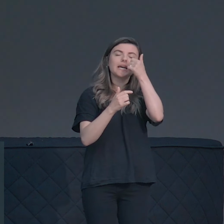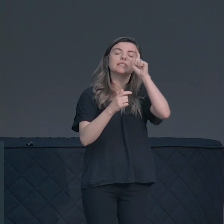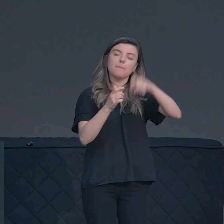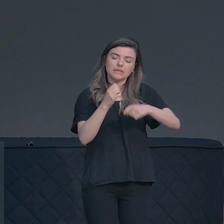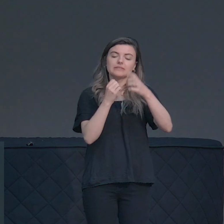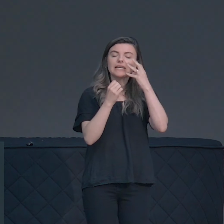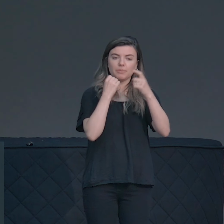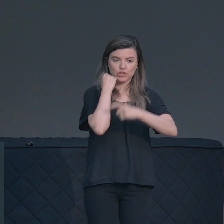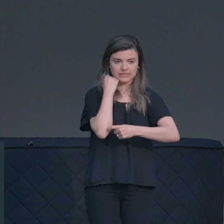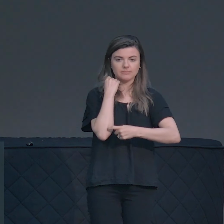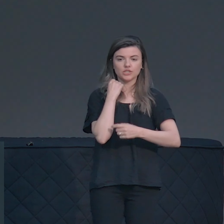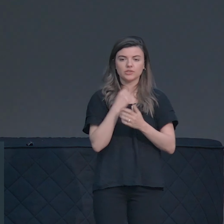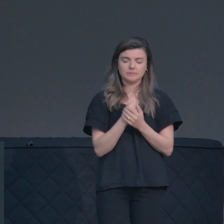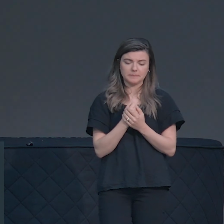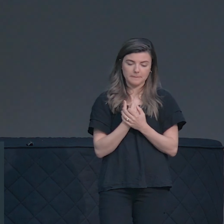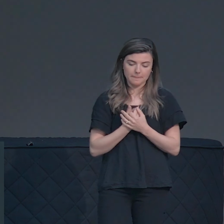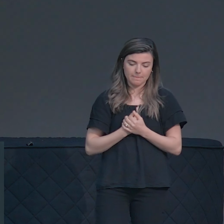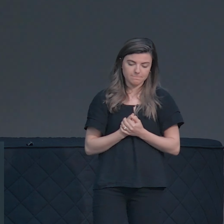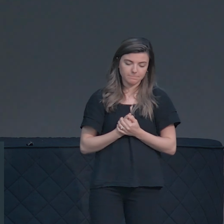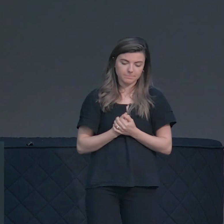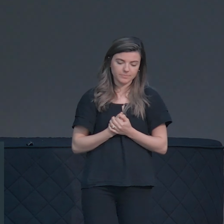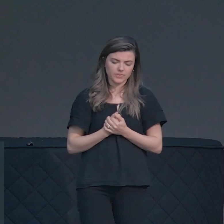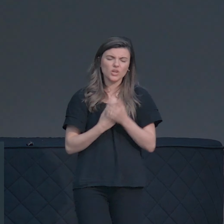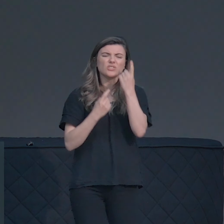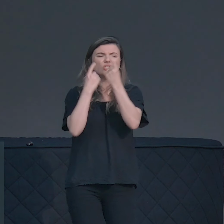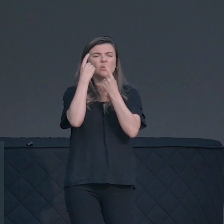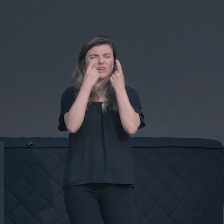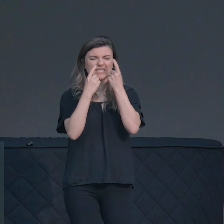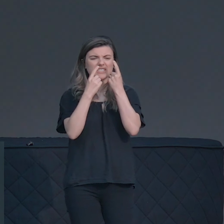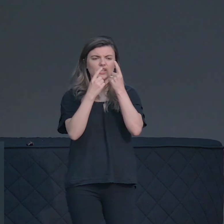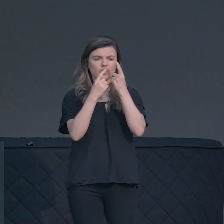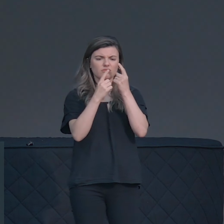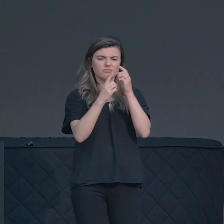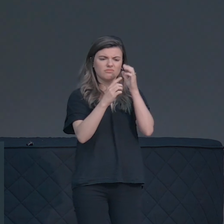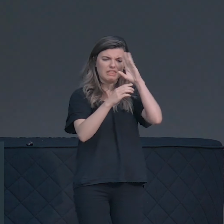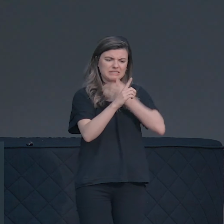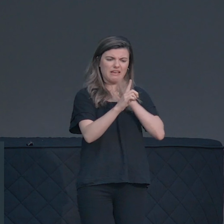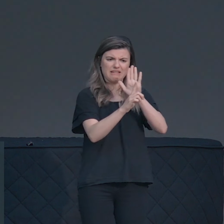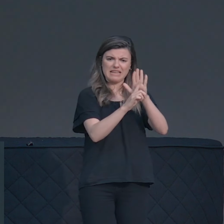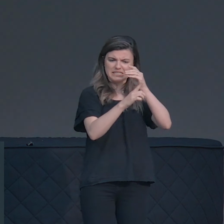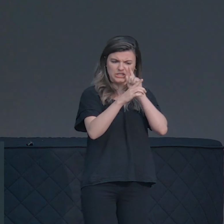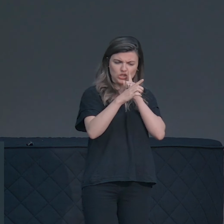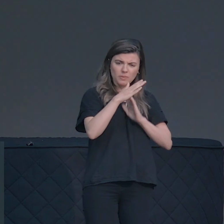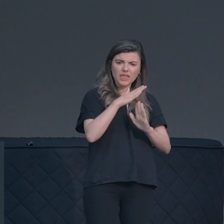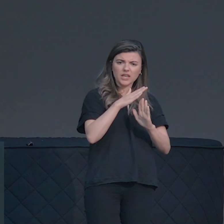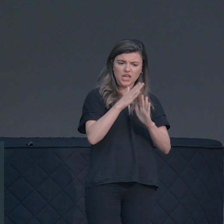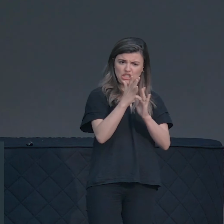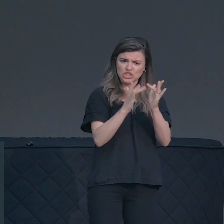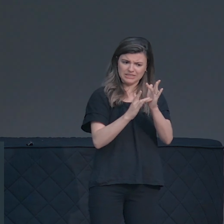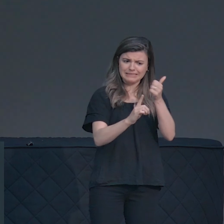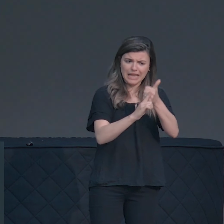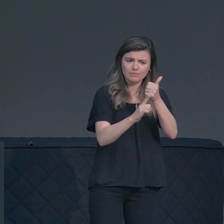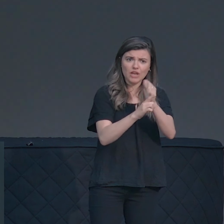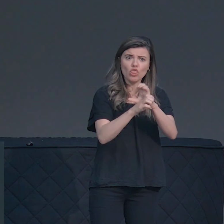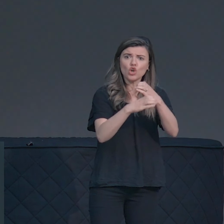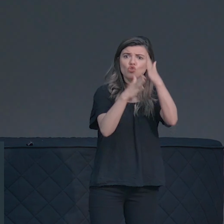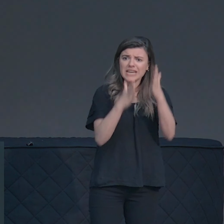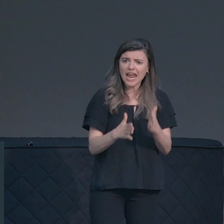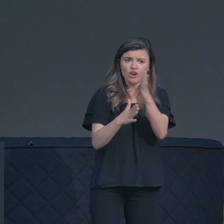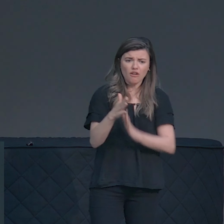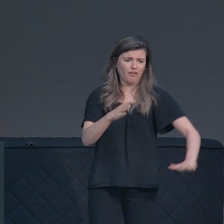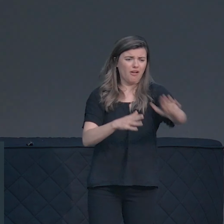himself to this temptation. Consider the great humility of the Son. Jesus, the creator of the universe,